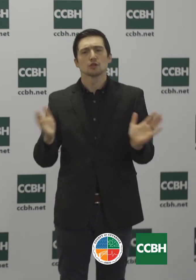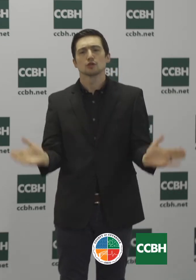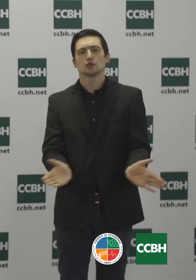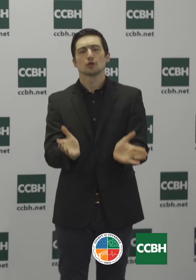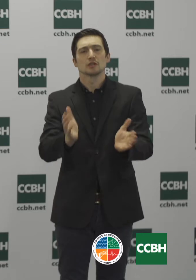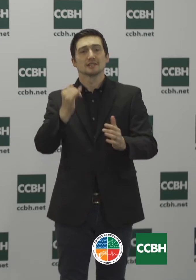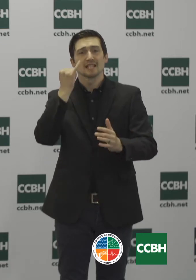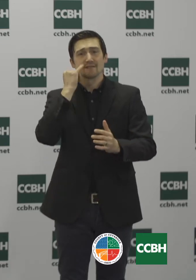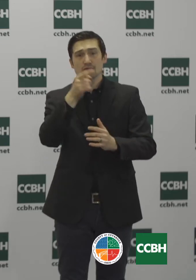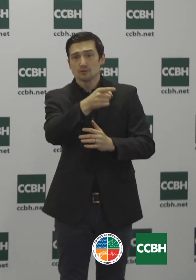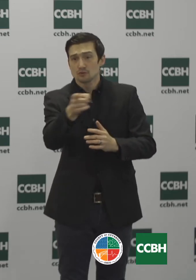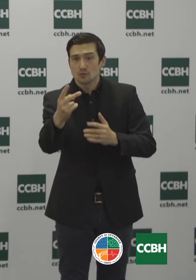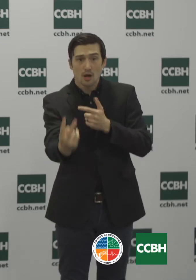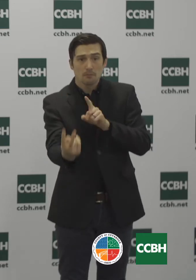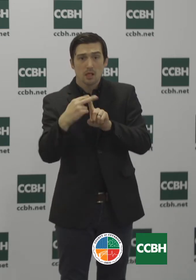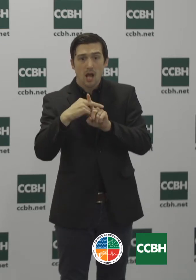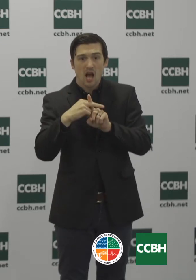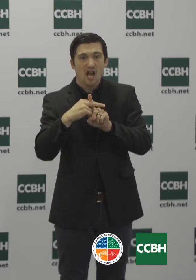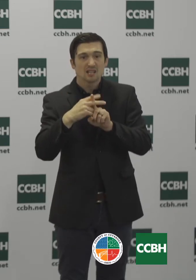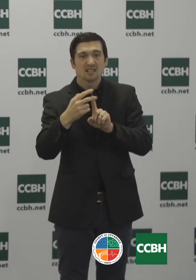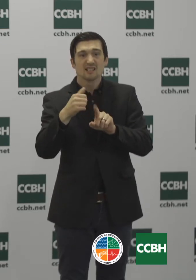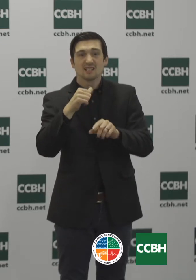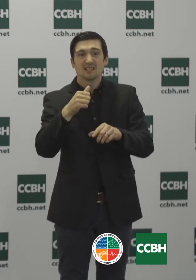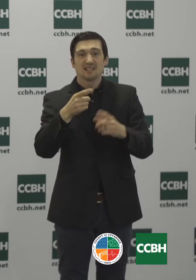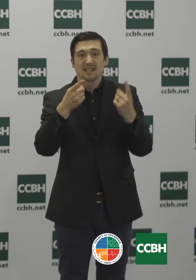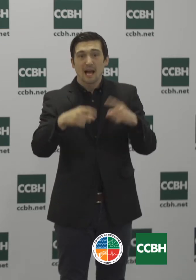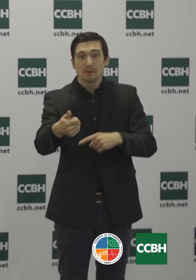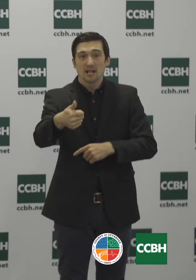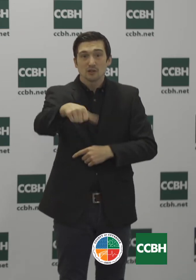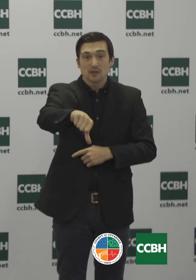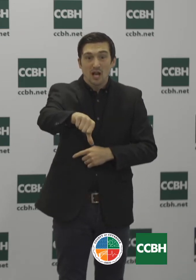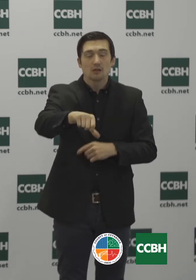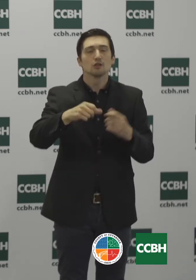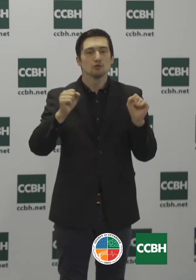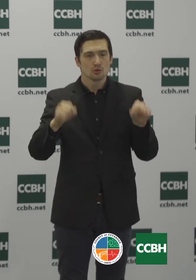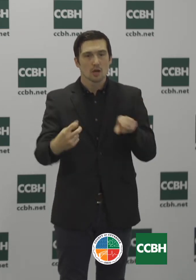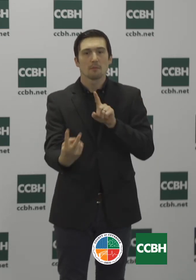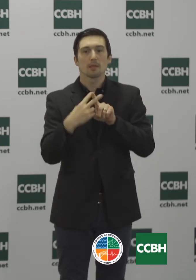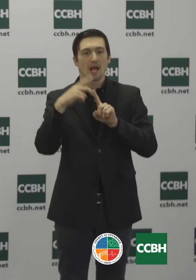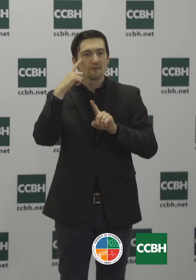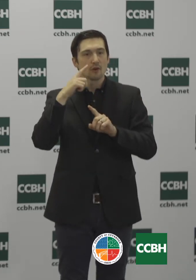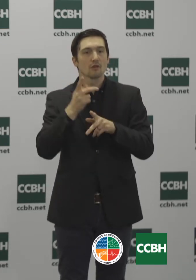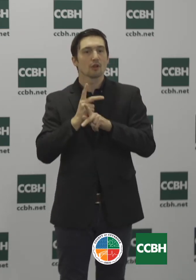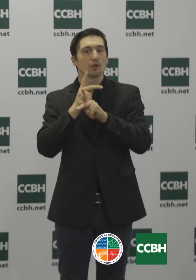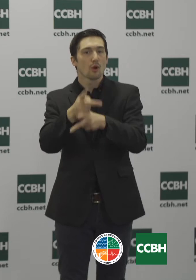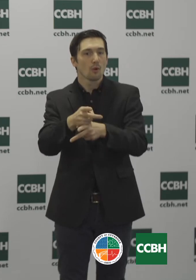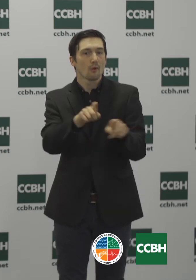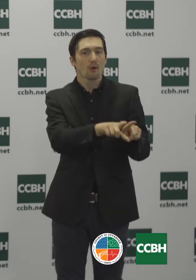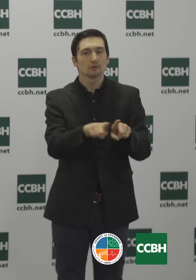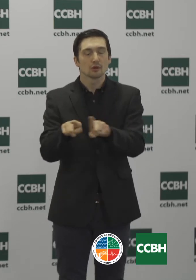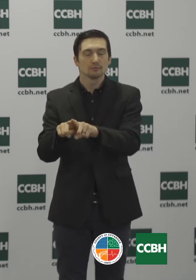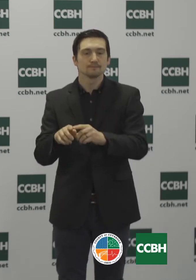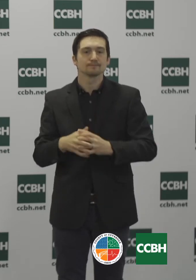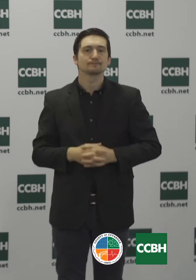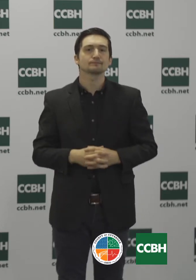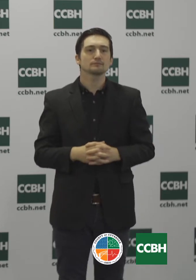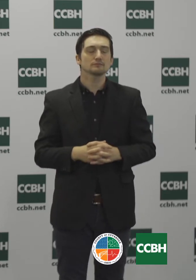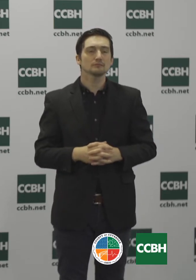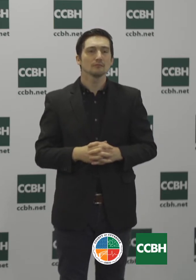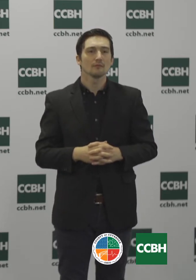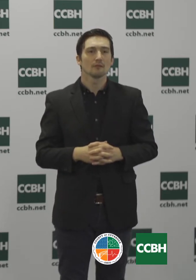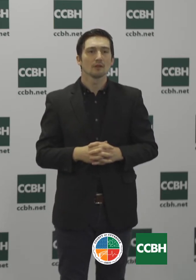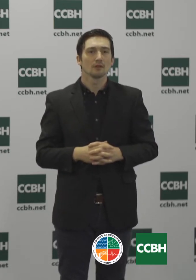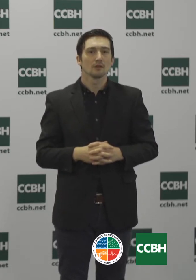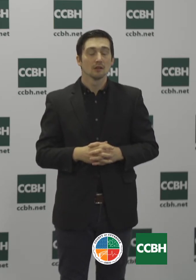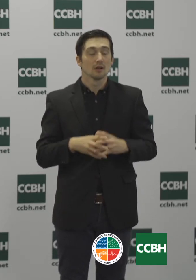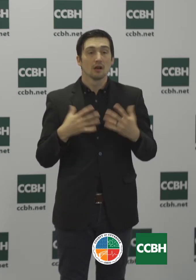who applied to apply for those low-interest loans as well. While I'm thrilled that we were able to help